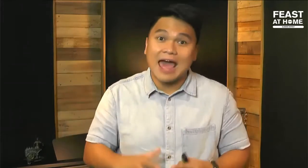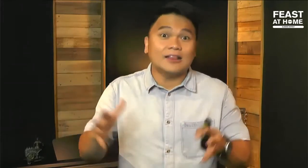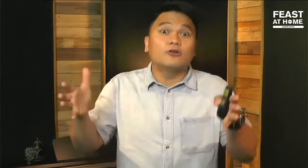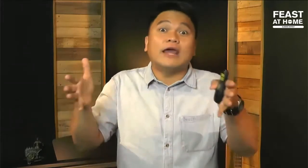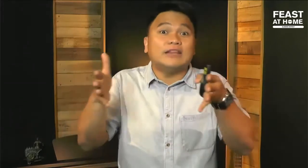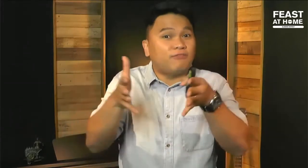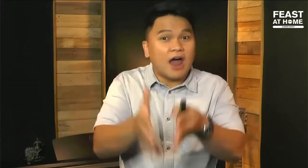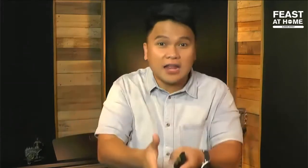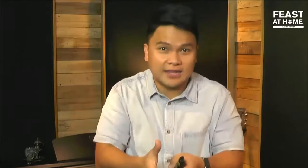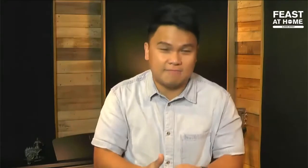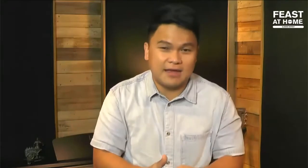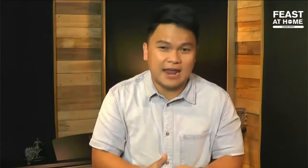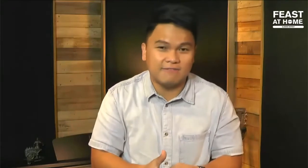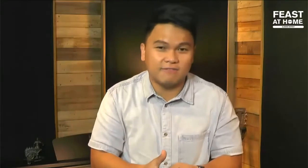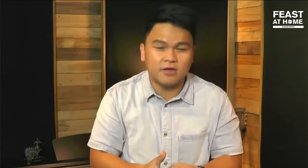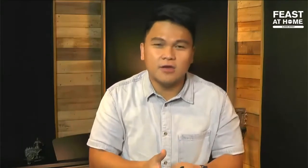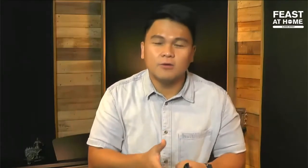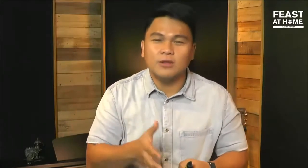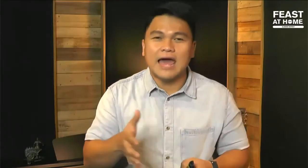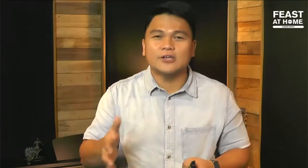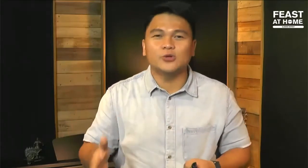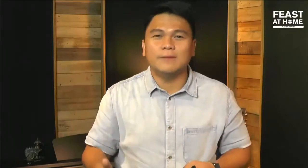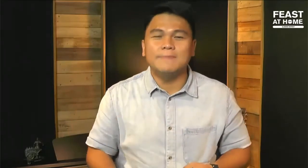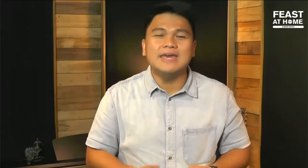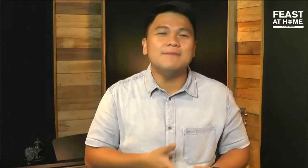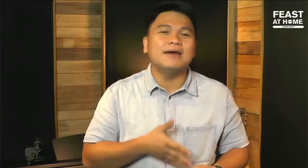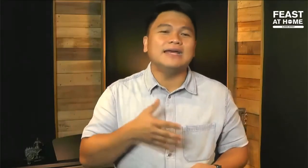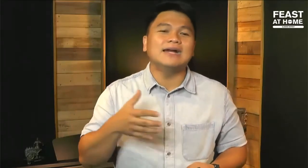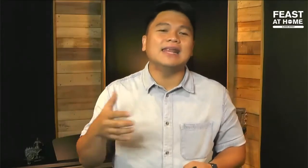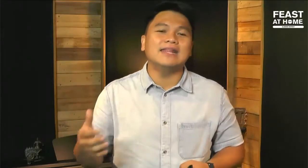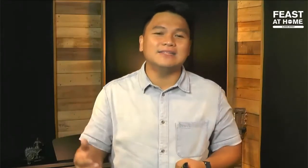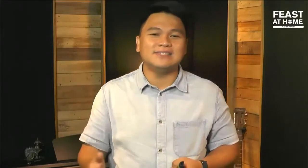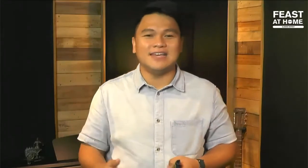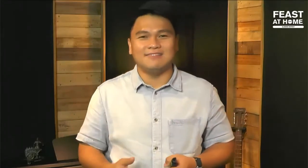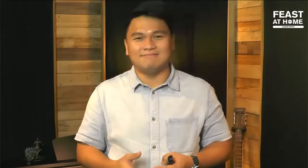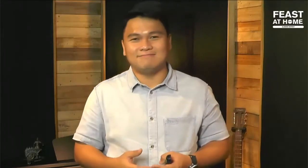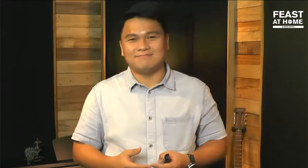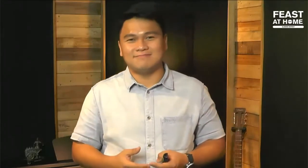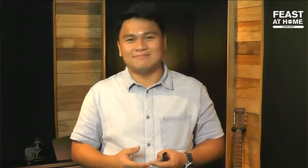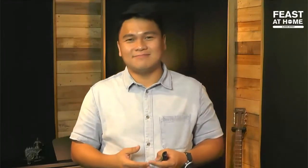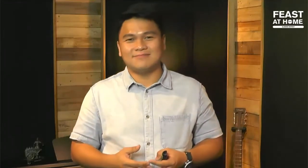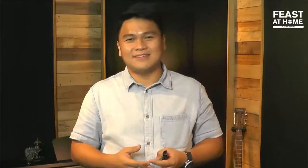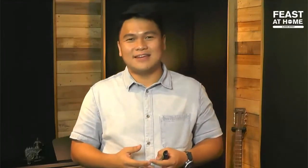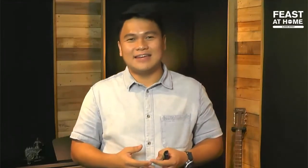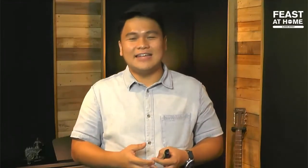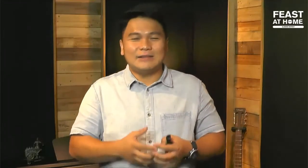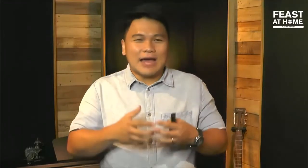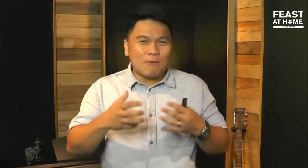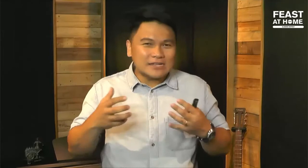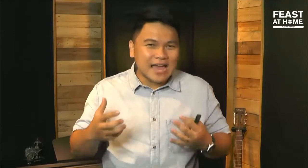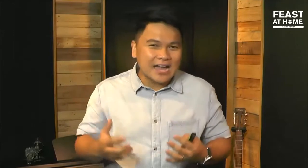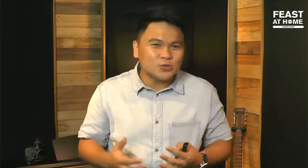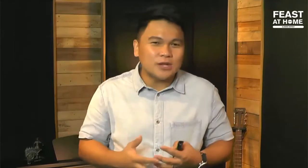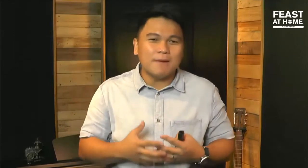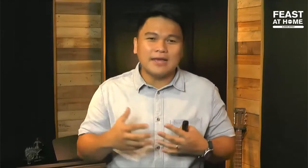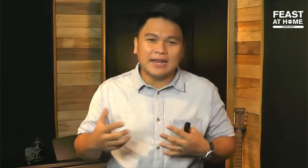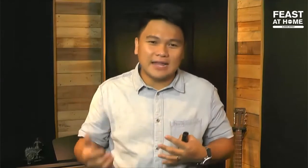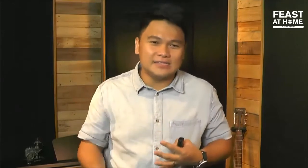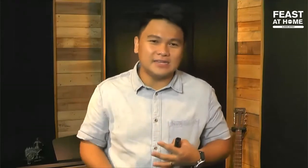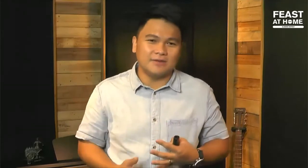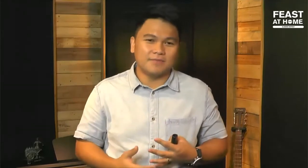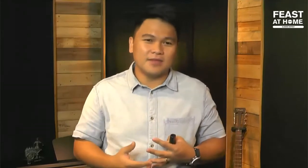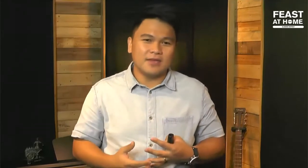life, that great flood in my life, will actually be my cleansing. It was actually